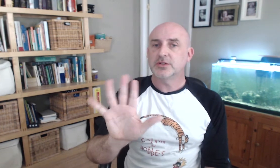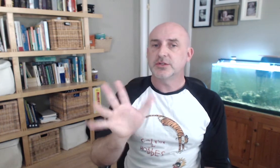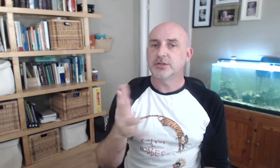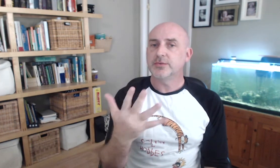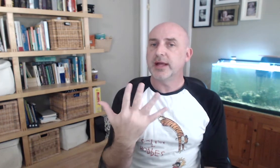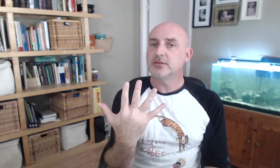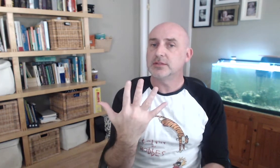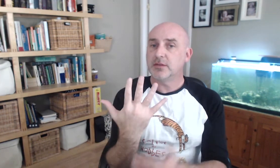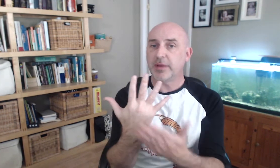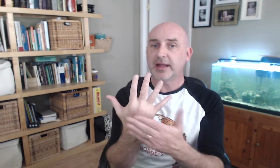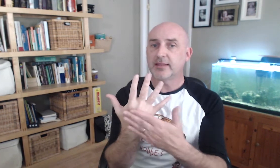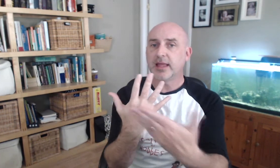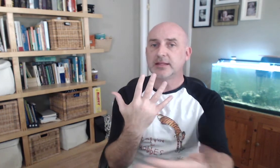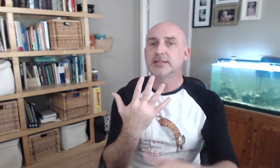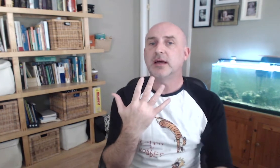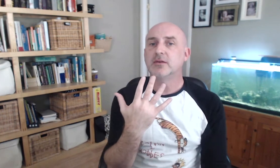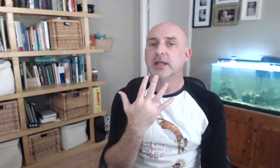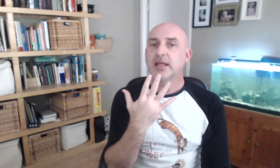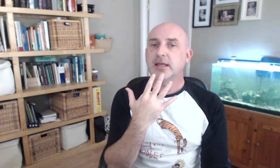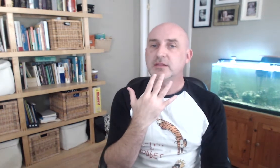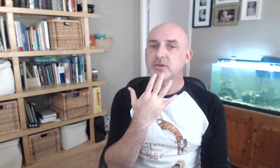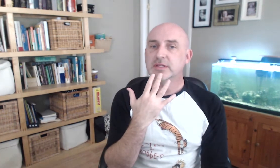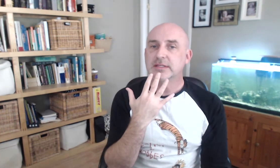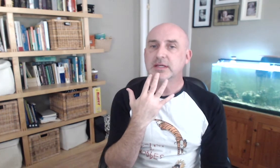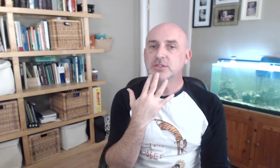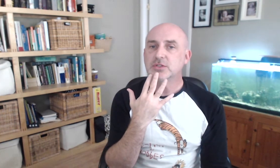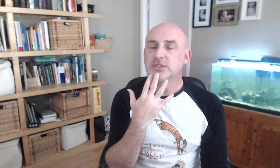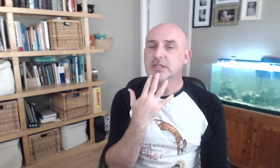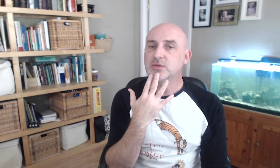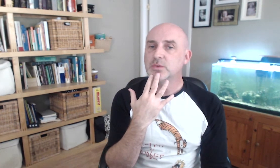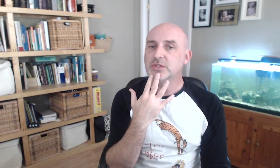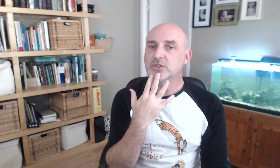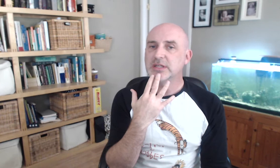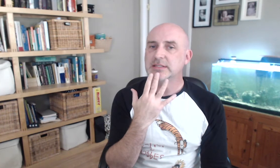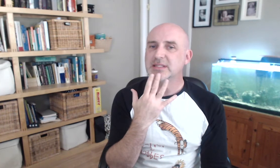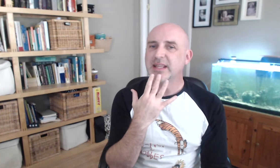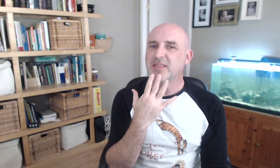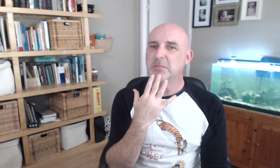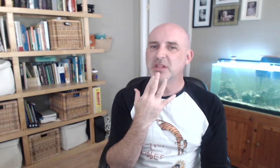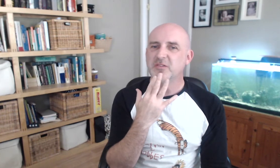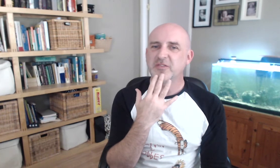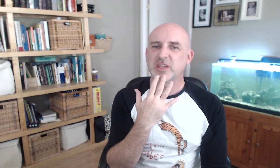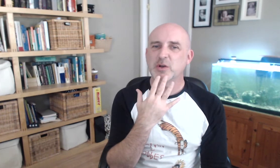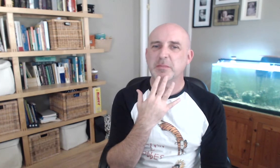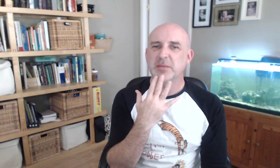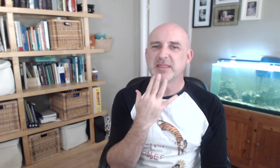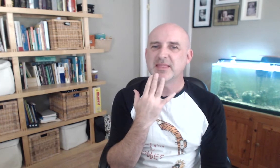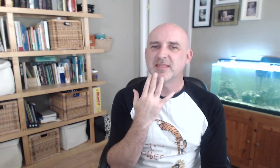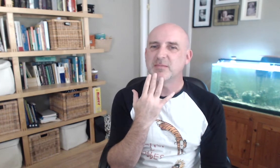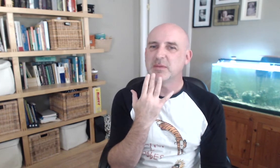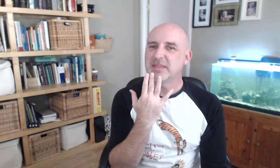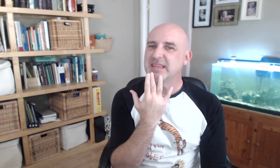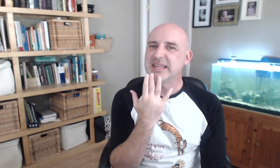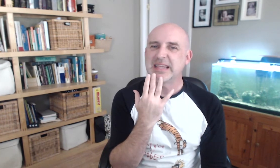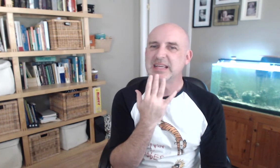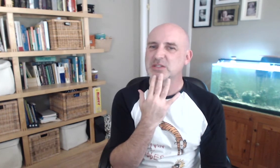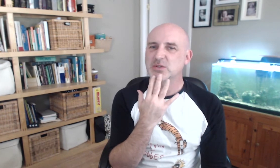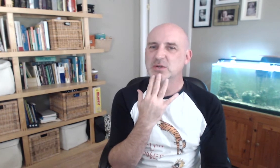turn it around so the back of the hand is out, and then you're going to touch your chin with just like the middle finger and maybe the index, or